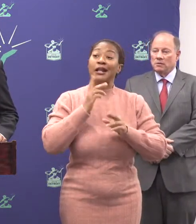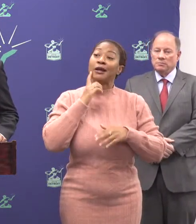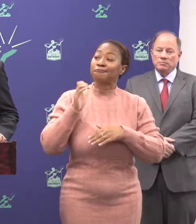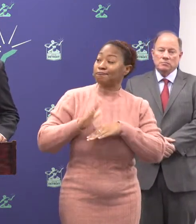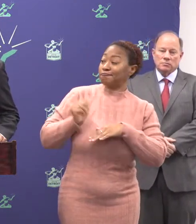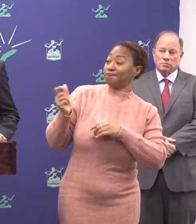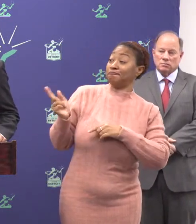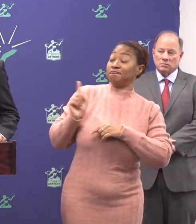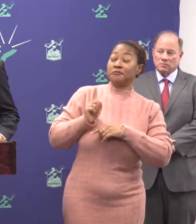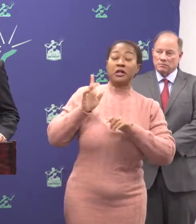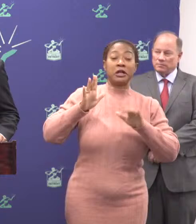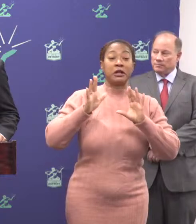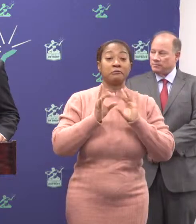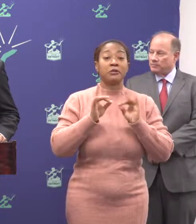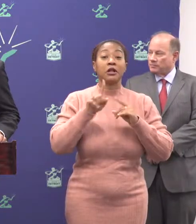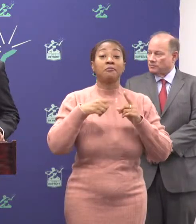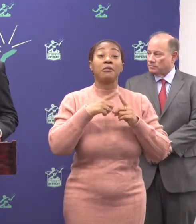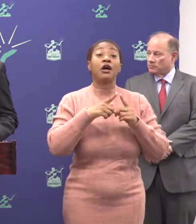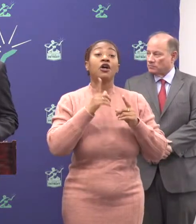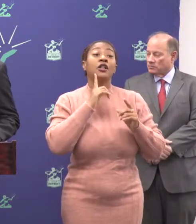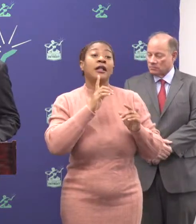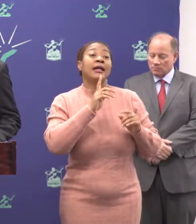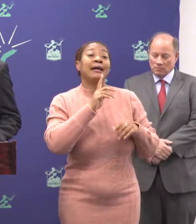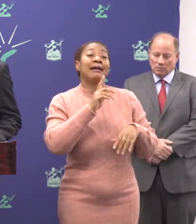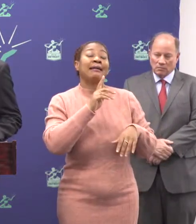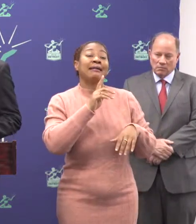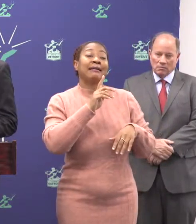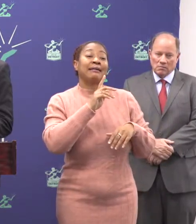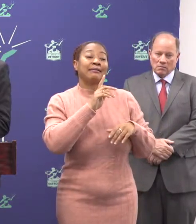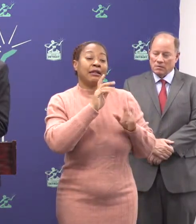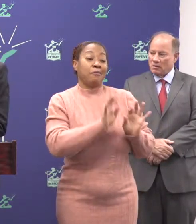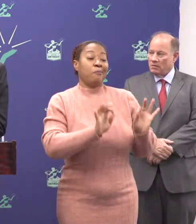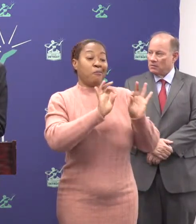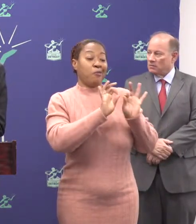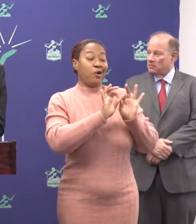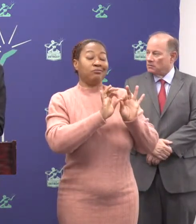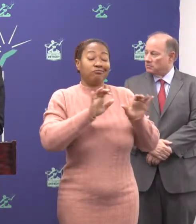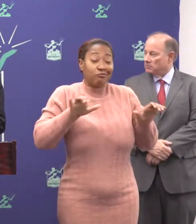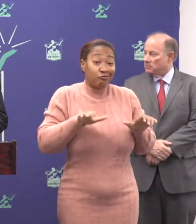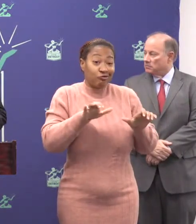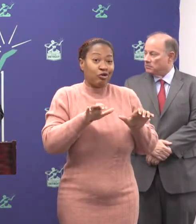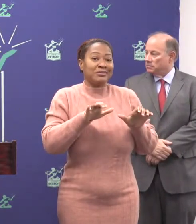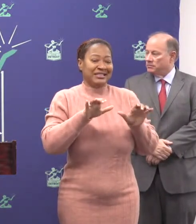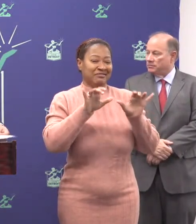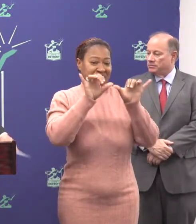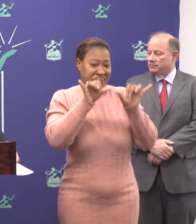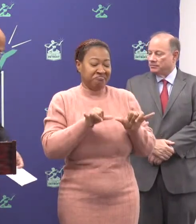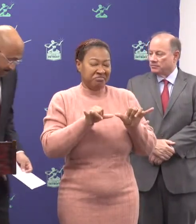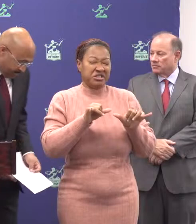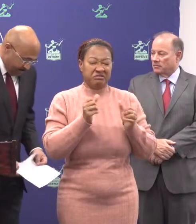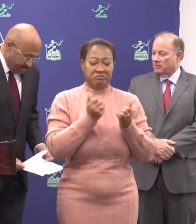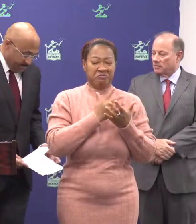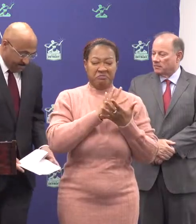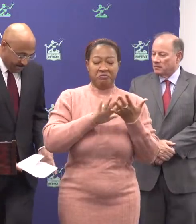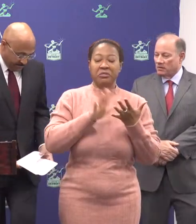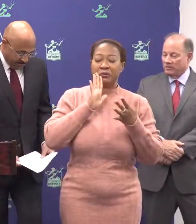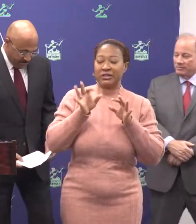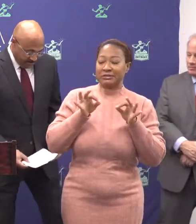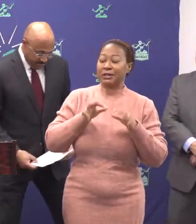talk about whatever he wants from the key performance indicators, whatever you'd like. So, Michael, please come up.